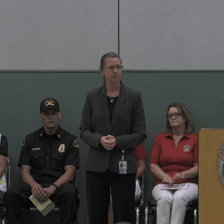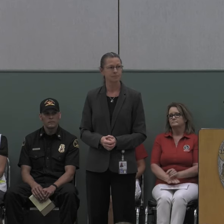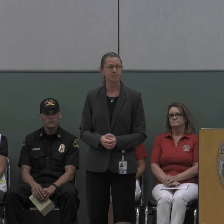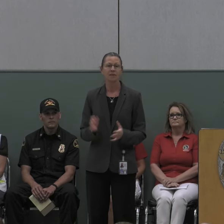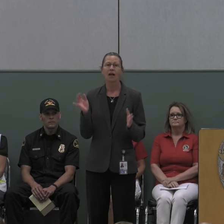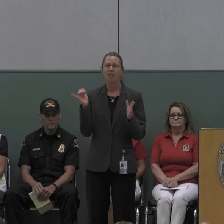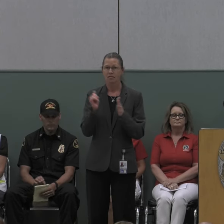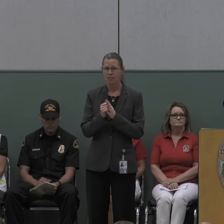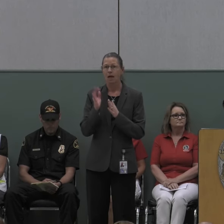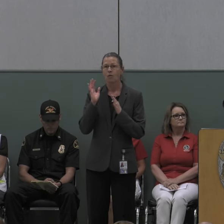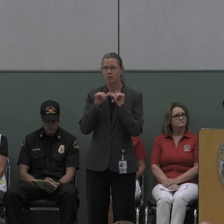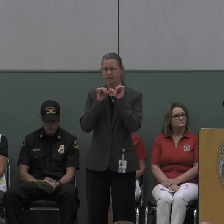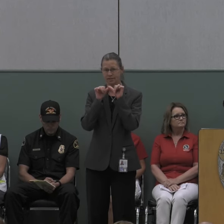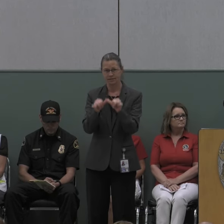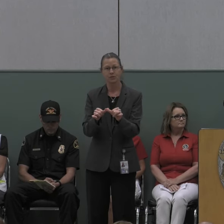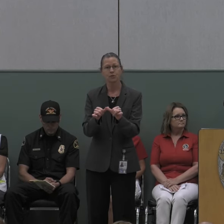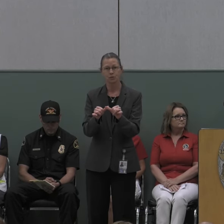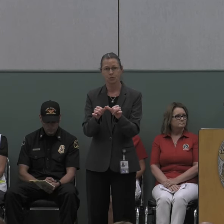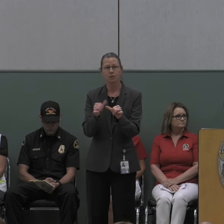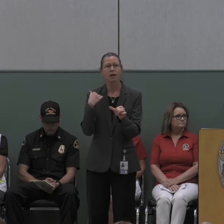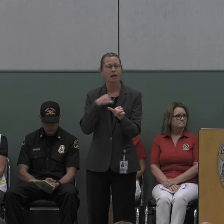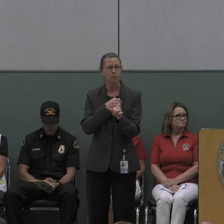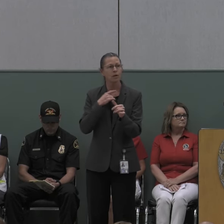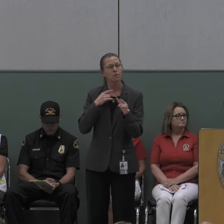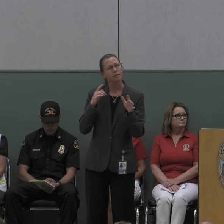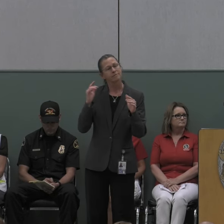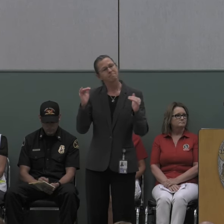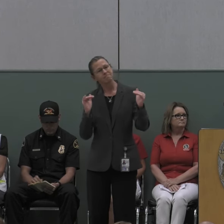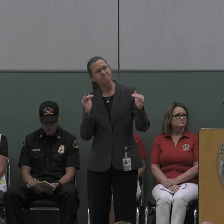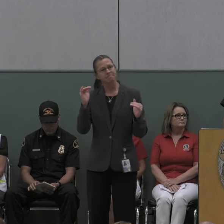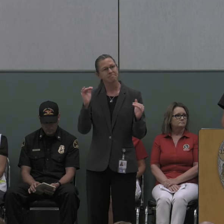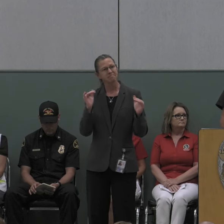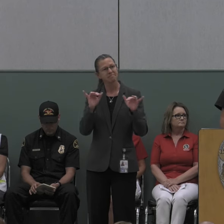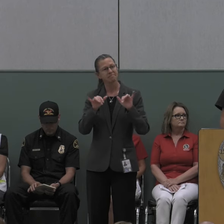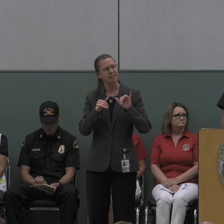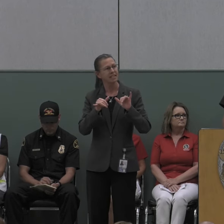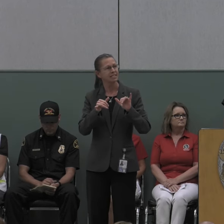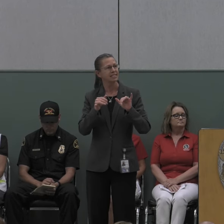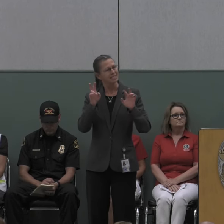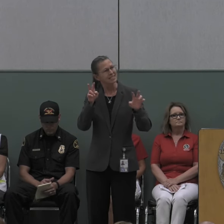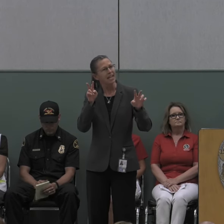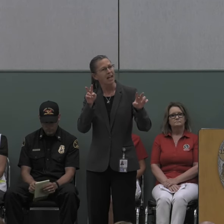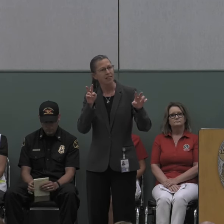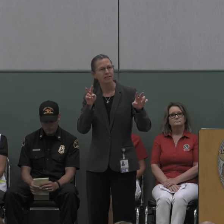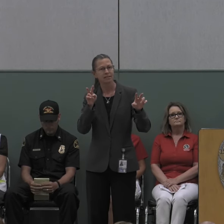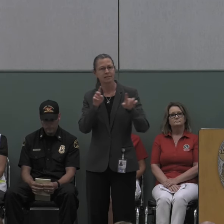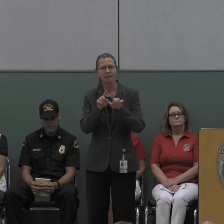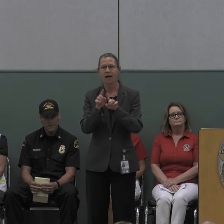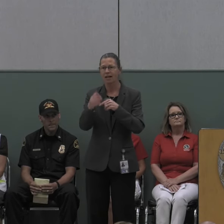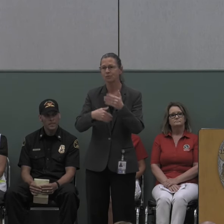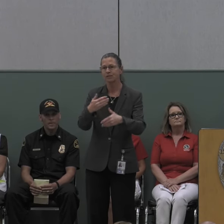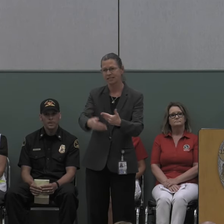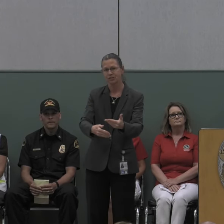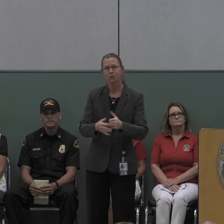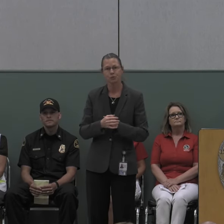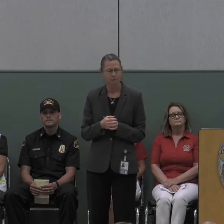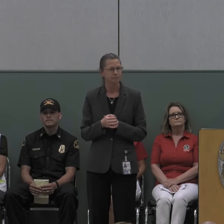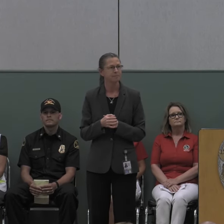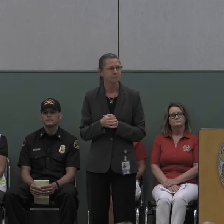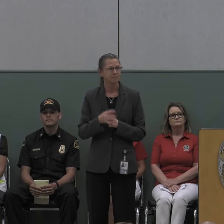And that will continue, and we will scale it as we need to. And I thank each and every